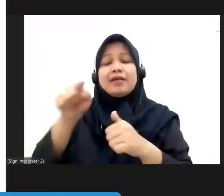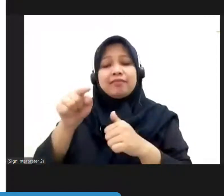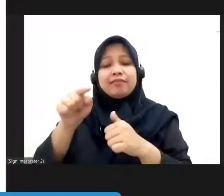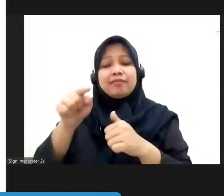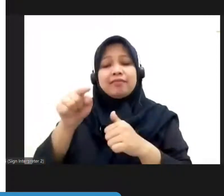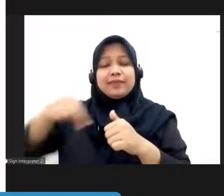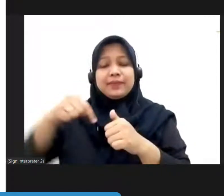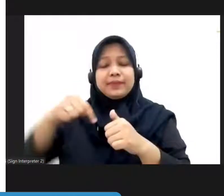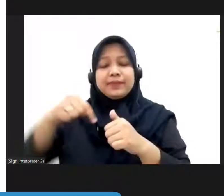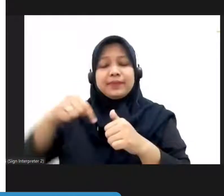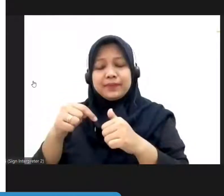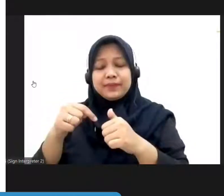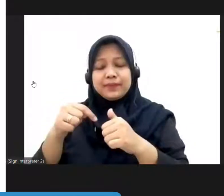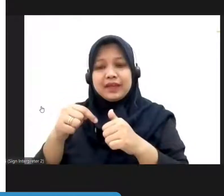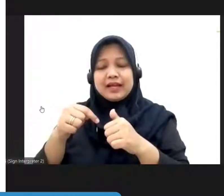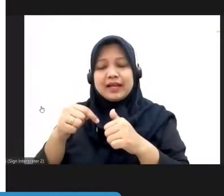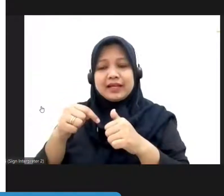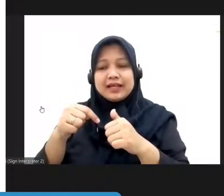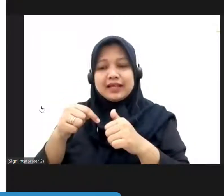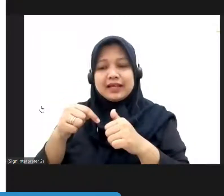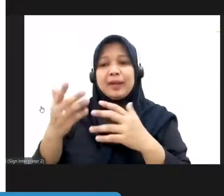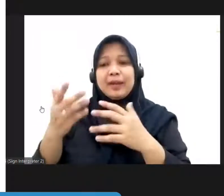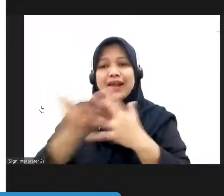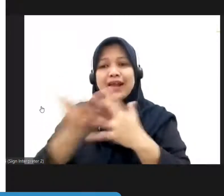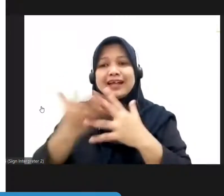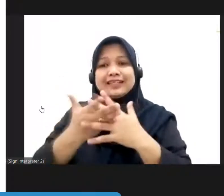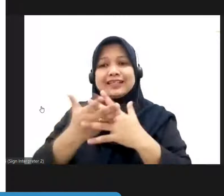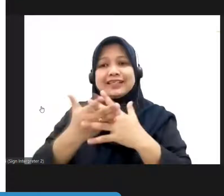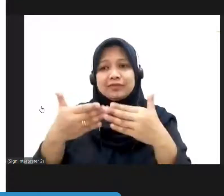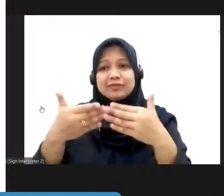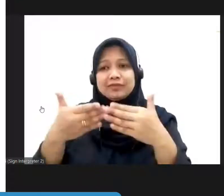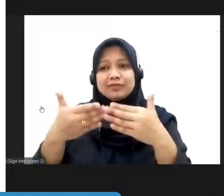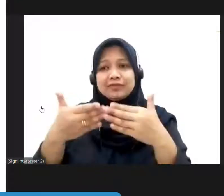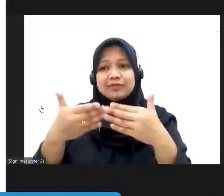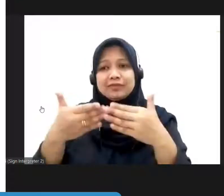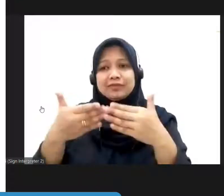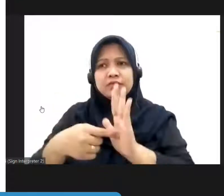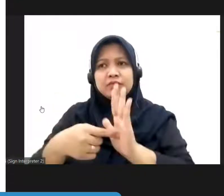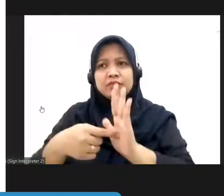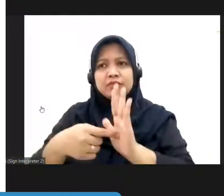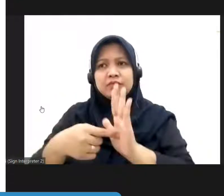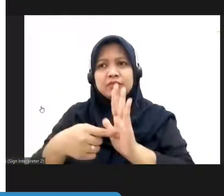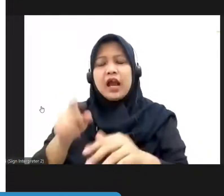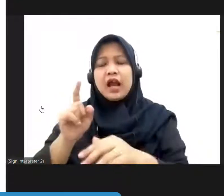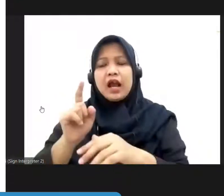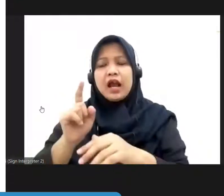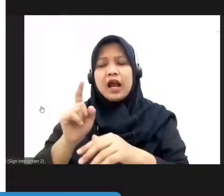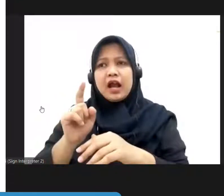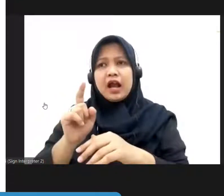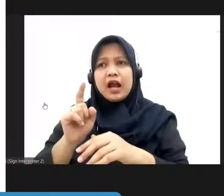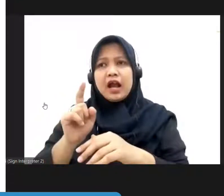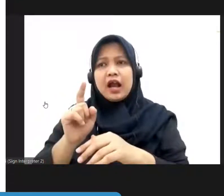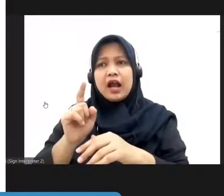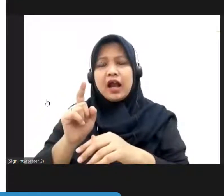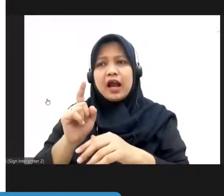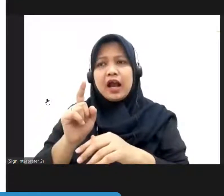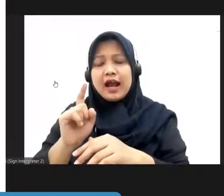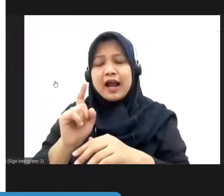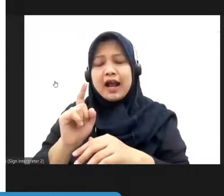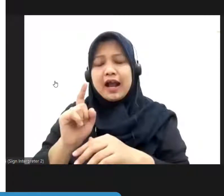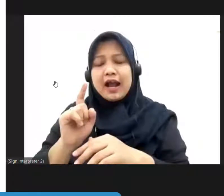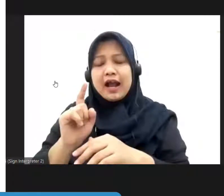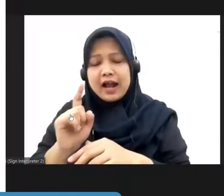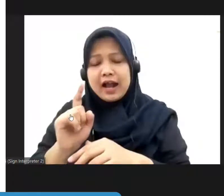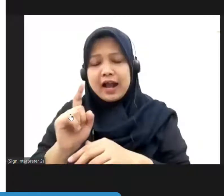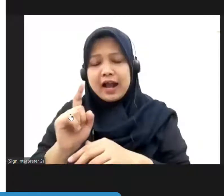accessed openly, that we can see like, oh, what kind of a sanitizers that is actually good enough for this